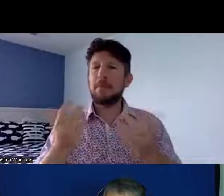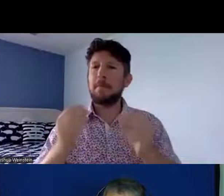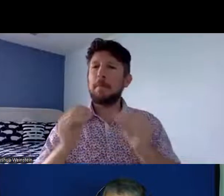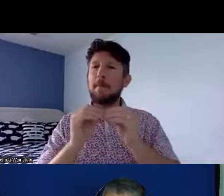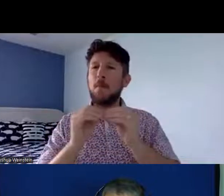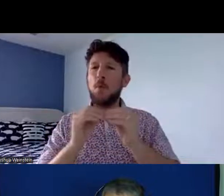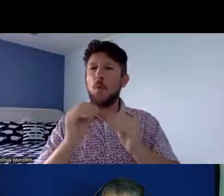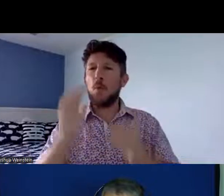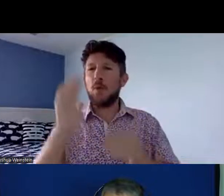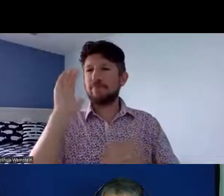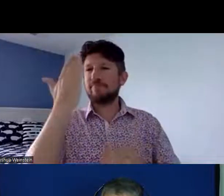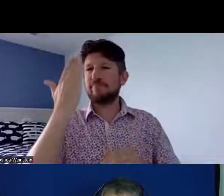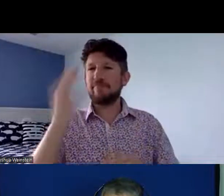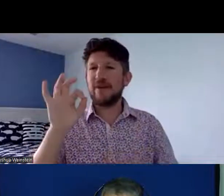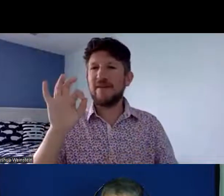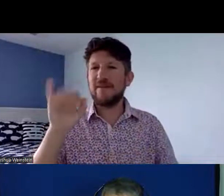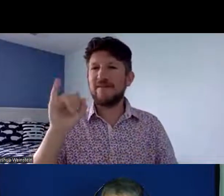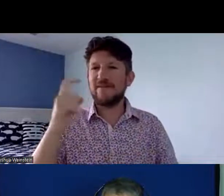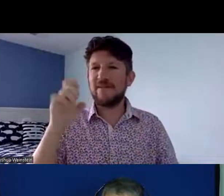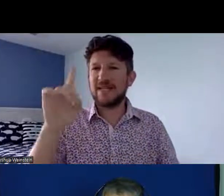Again, a collaboration effort.